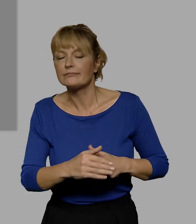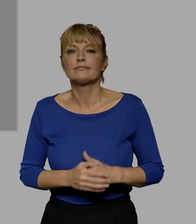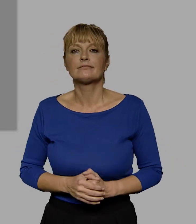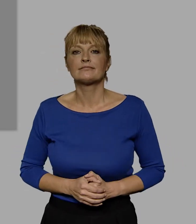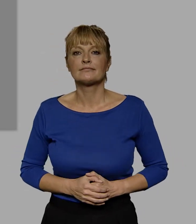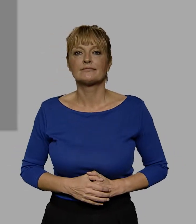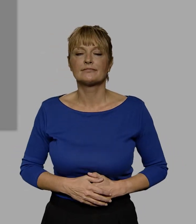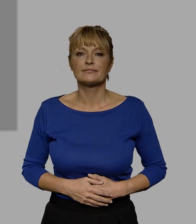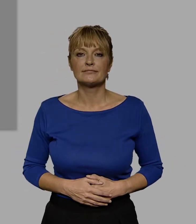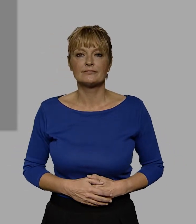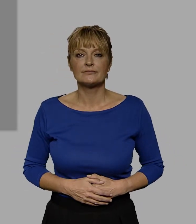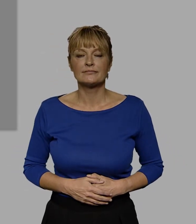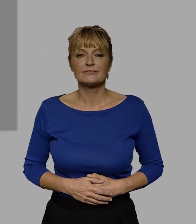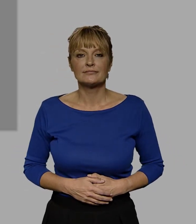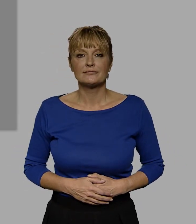for access to our services.